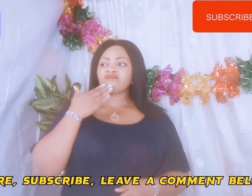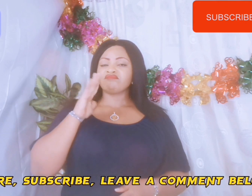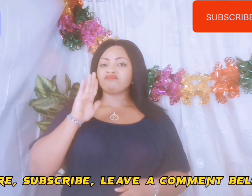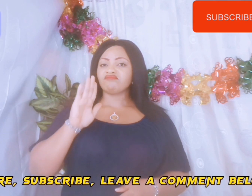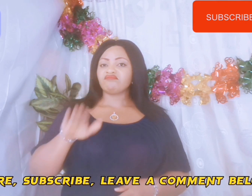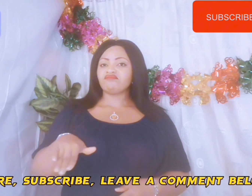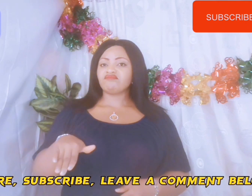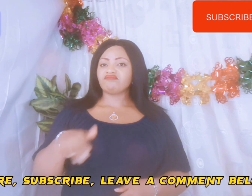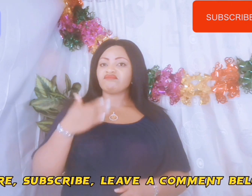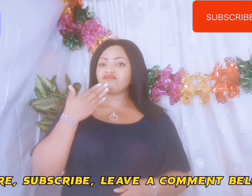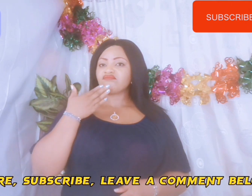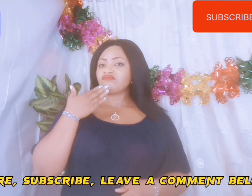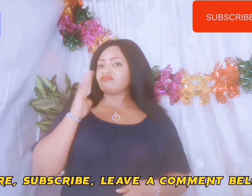bad,